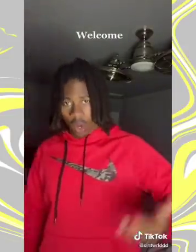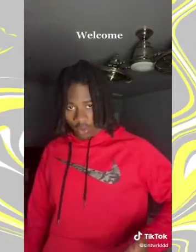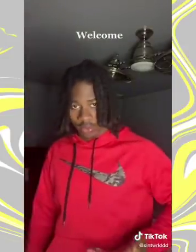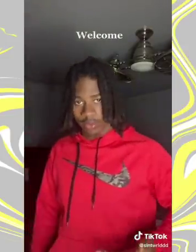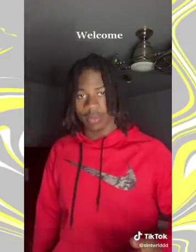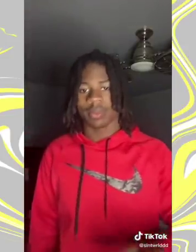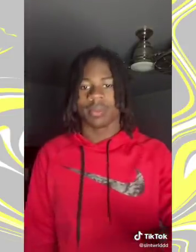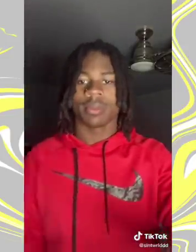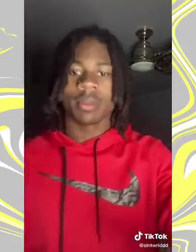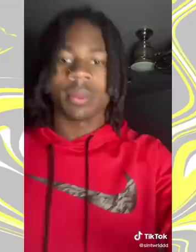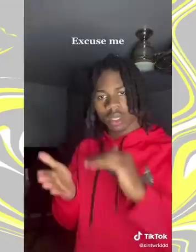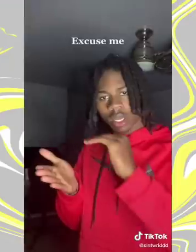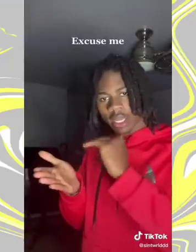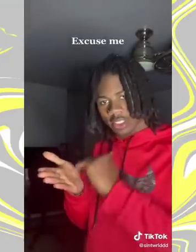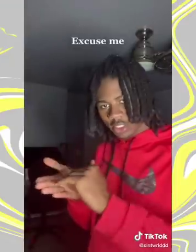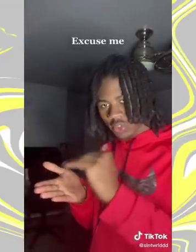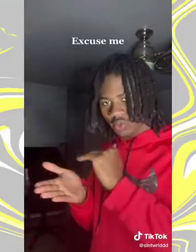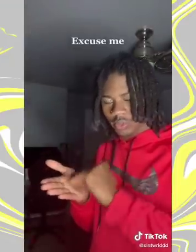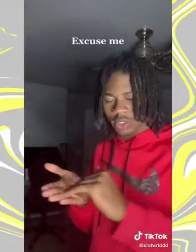Welcome. Excuse me.